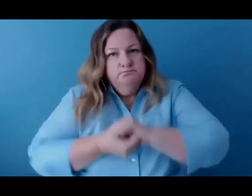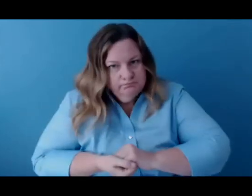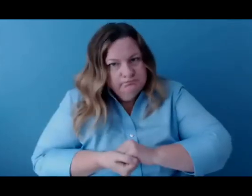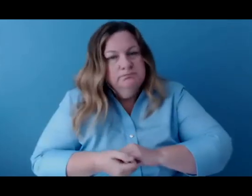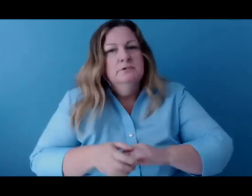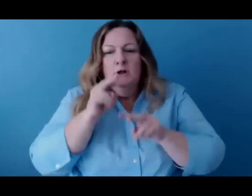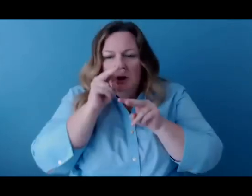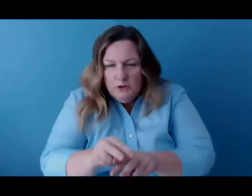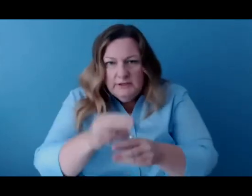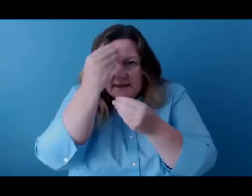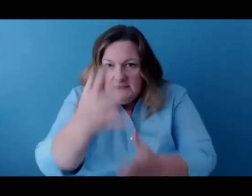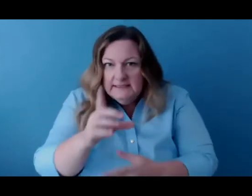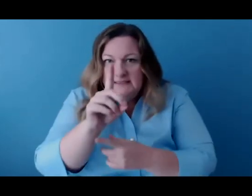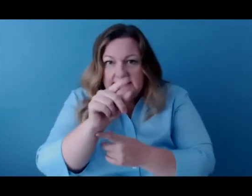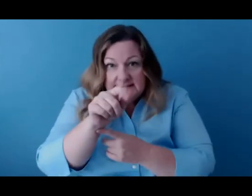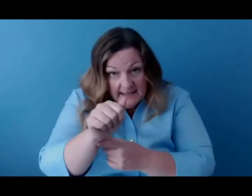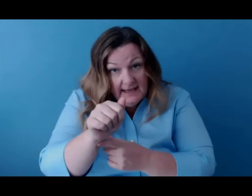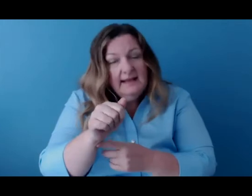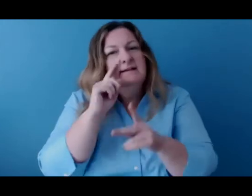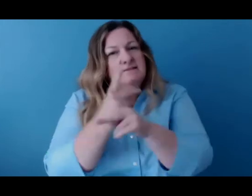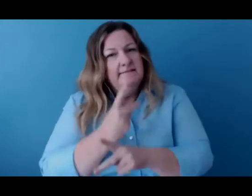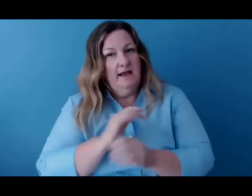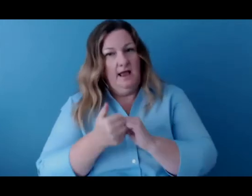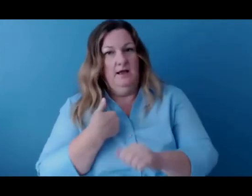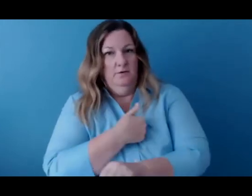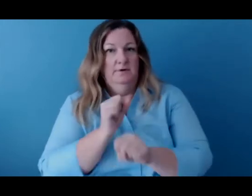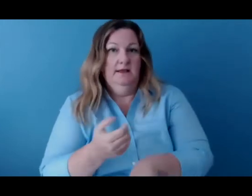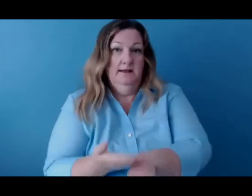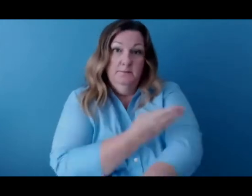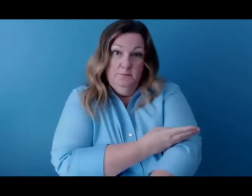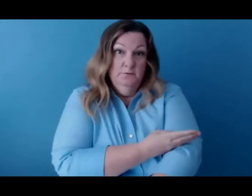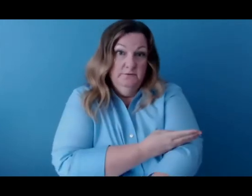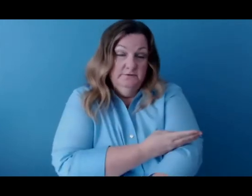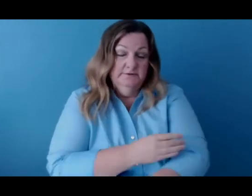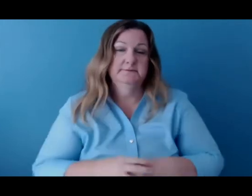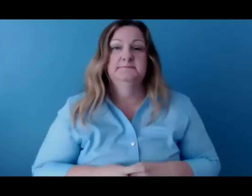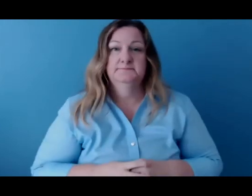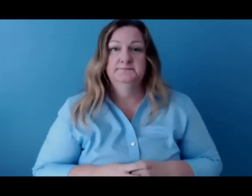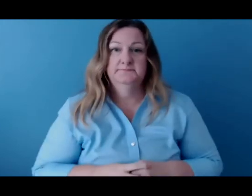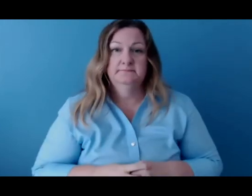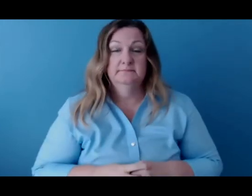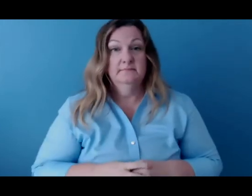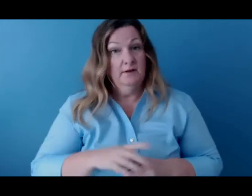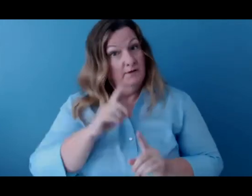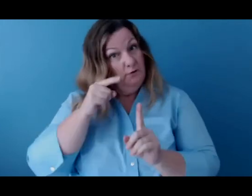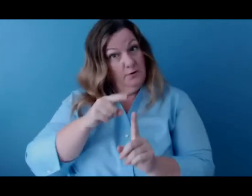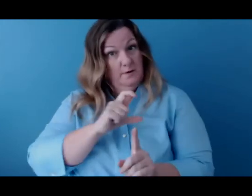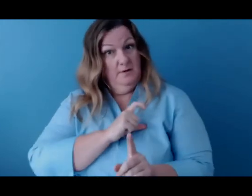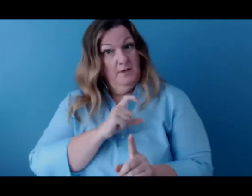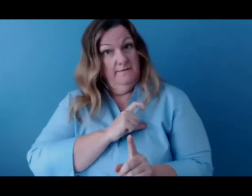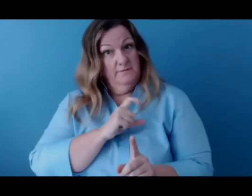data that's involved with it and find ways to improve. And ultimately, the law enforcement thing, this is a